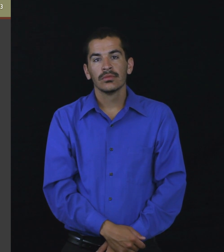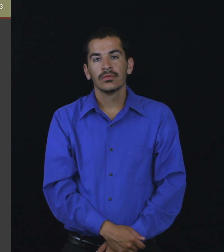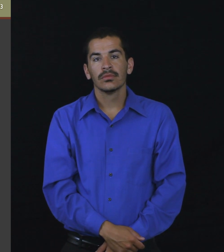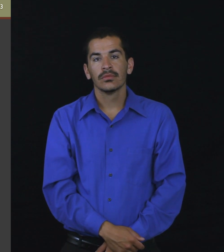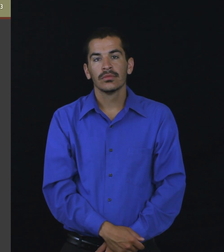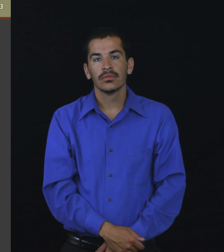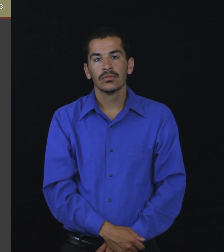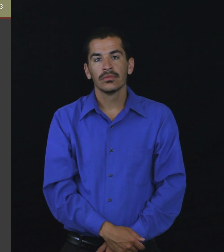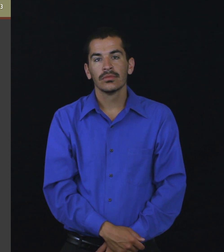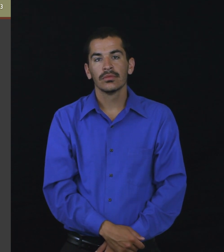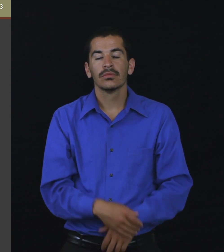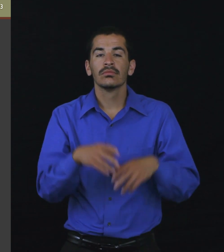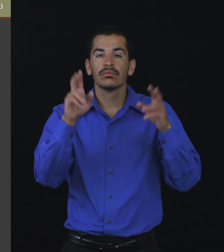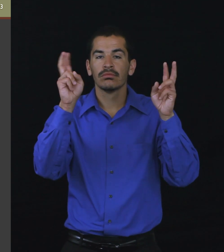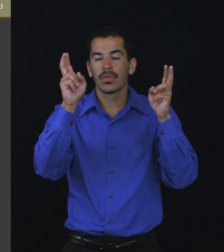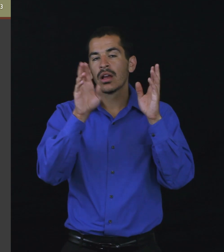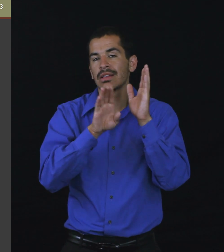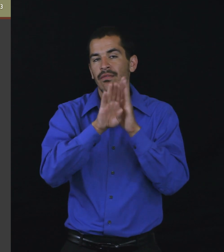Development concept.